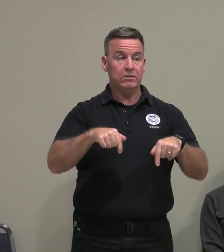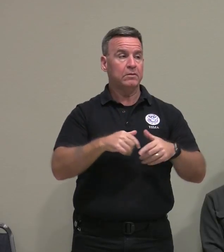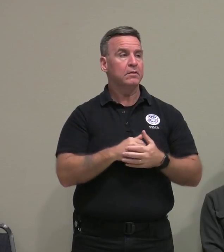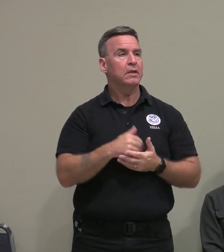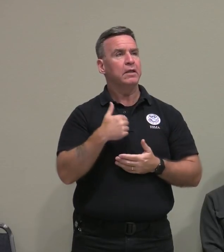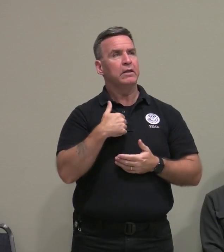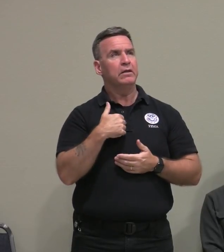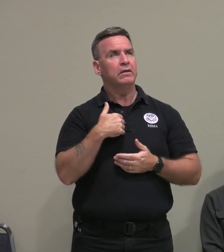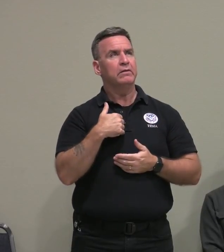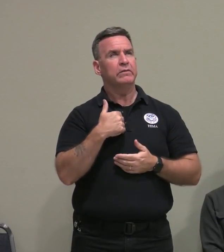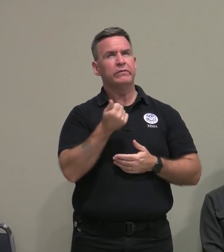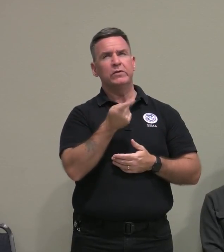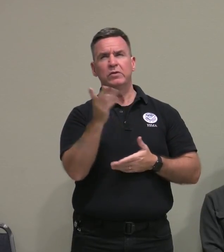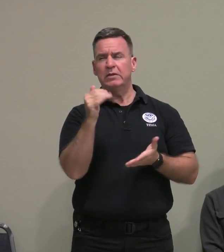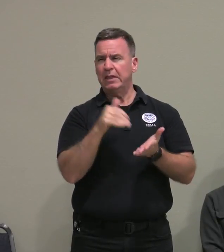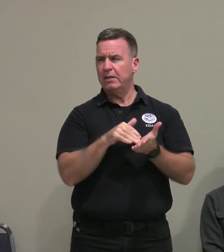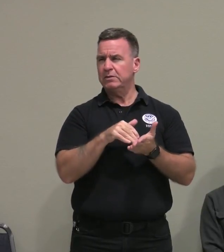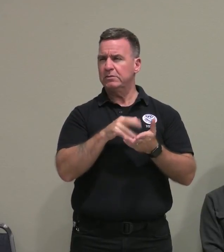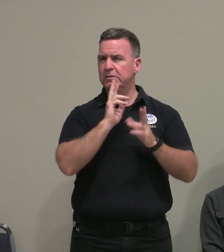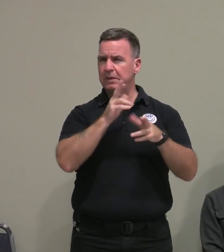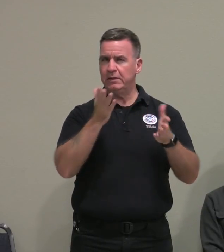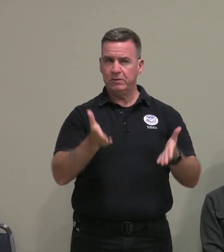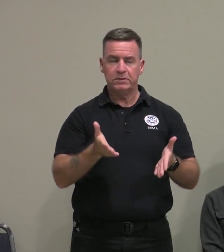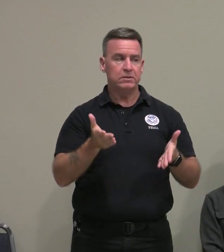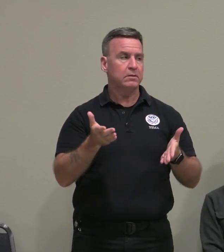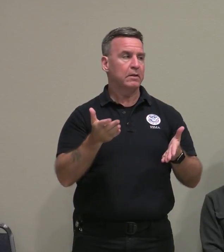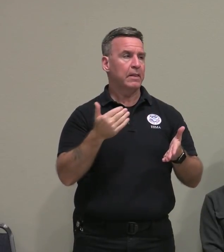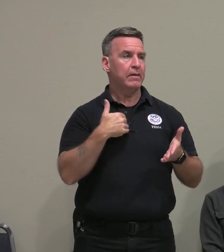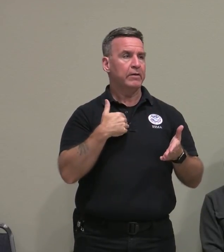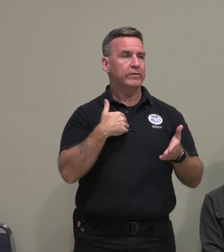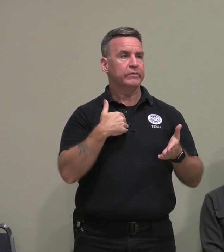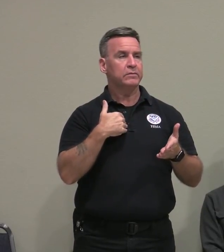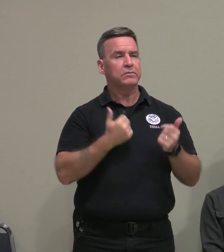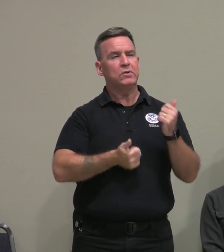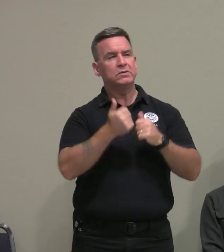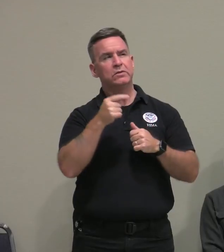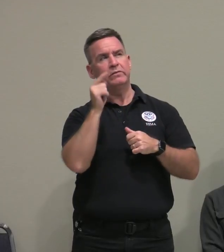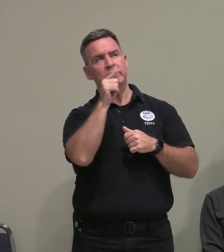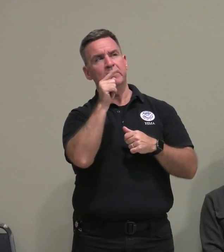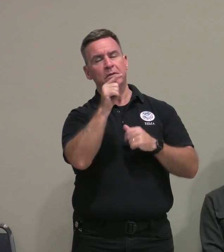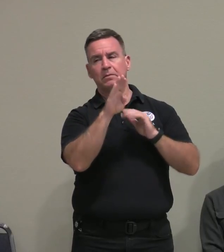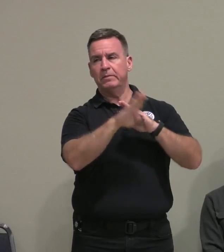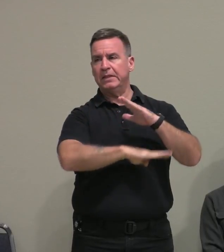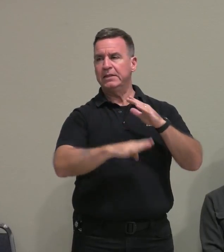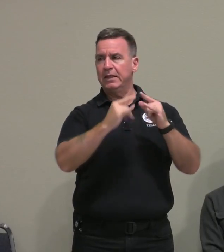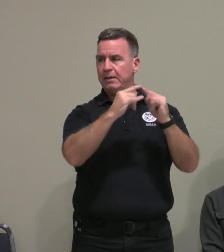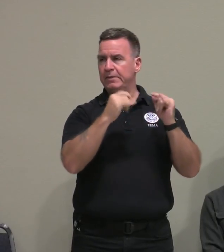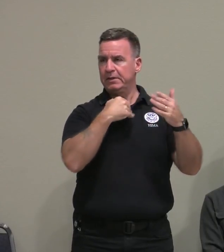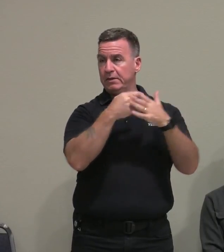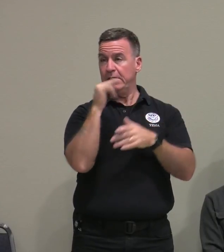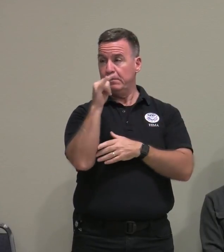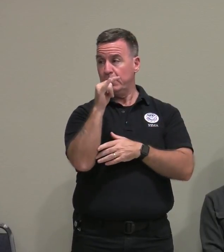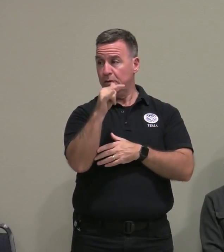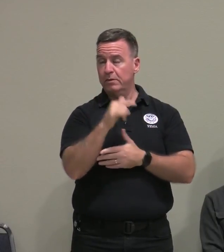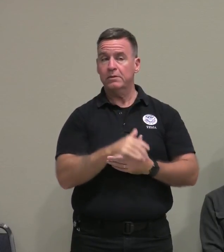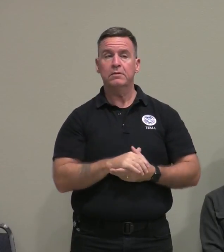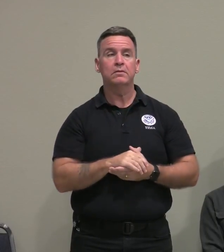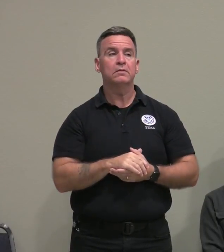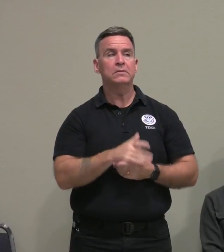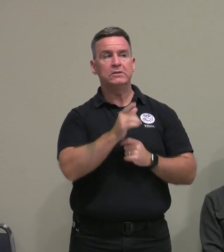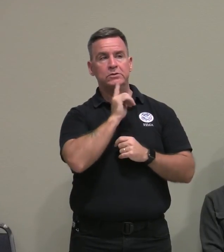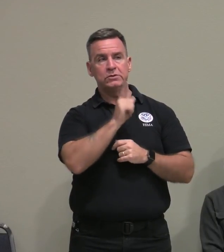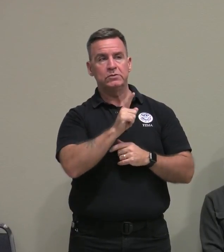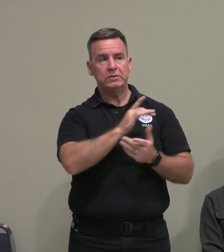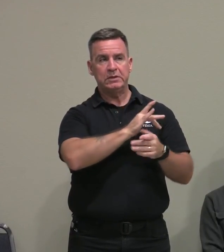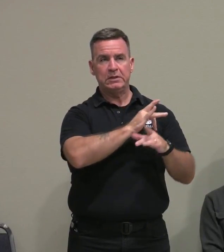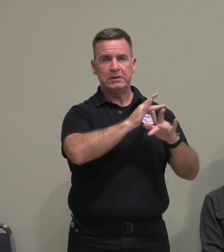several thousand responders. We have them mostly over in a base camp by the airport. We made sure